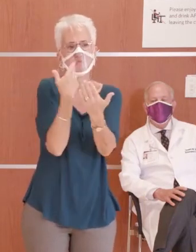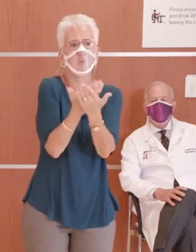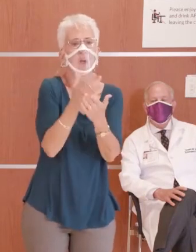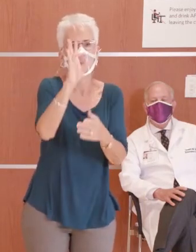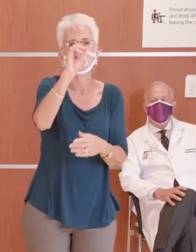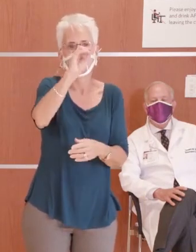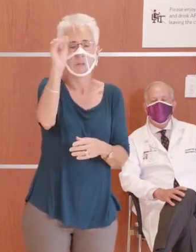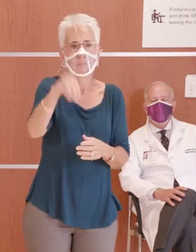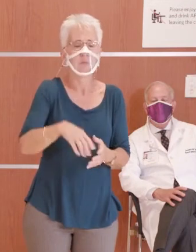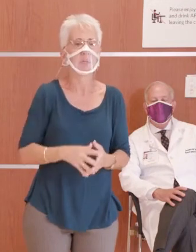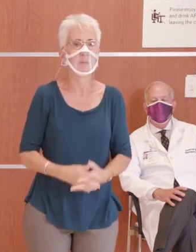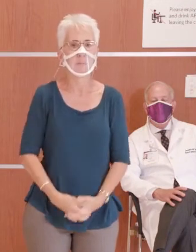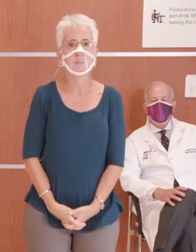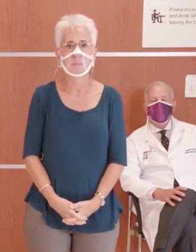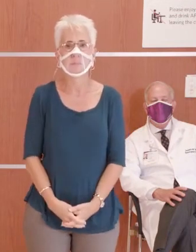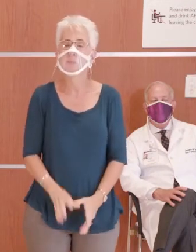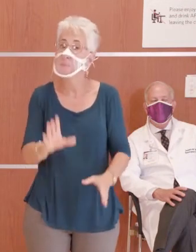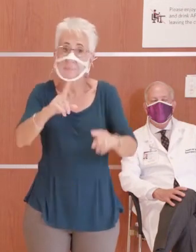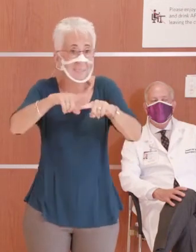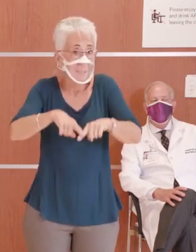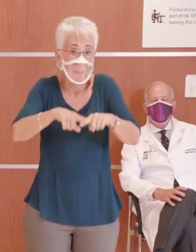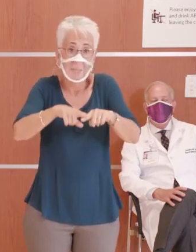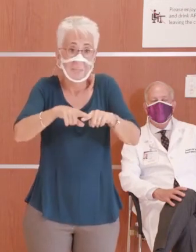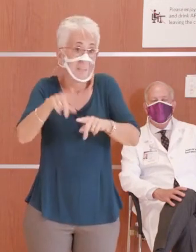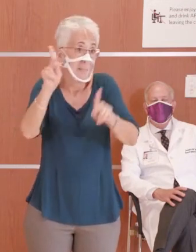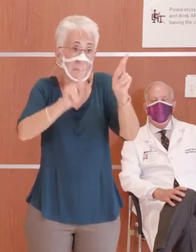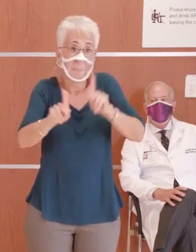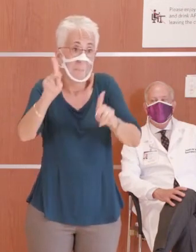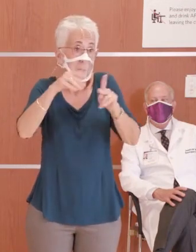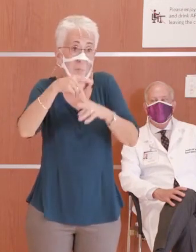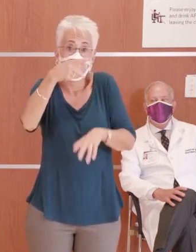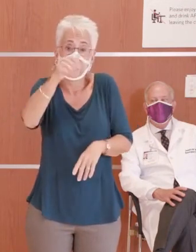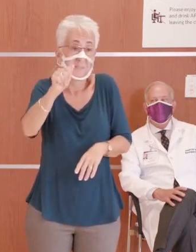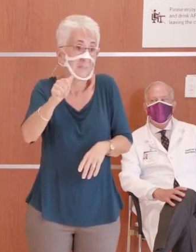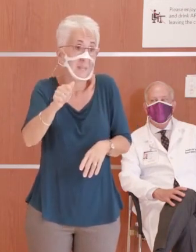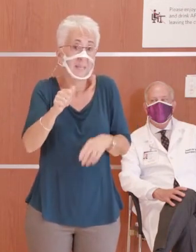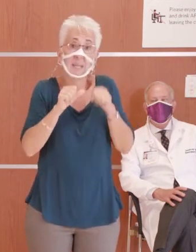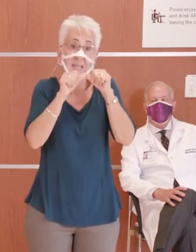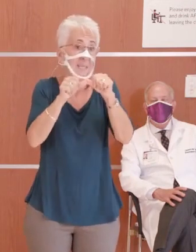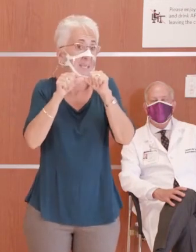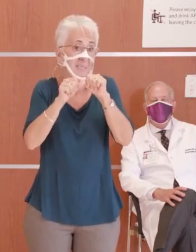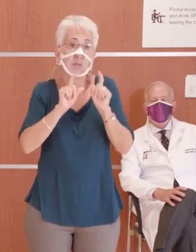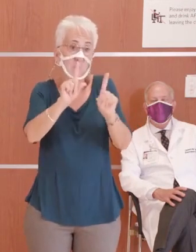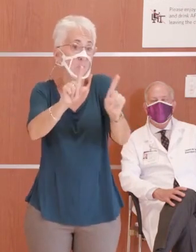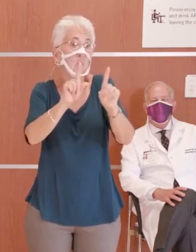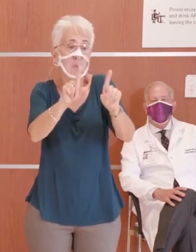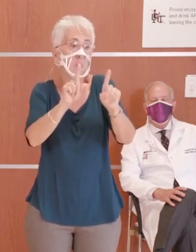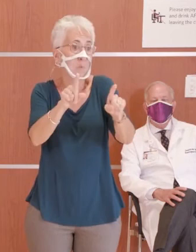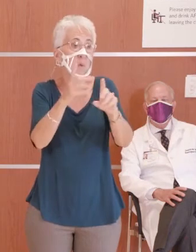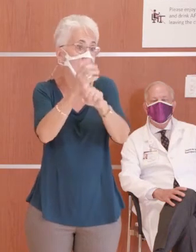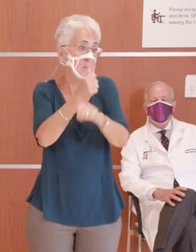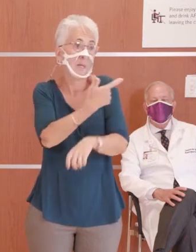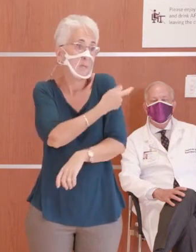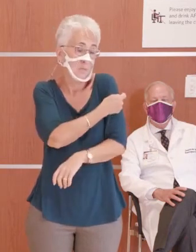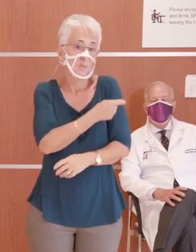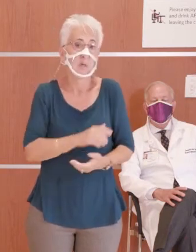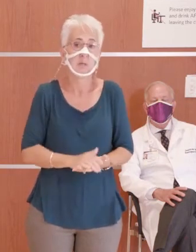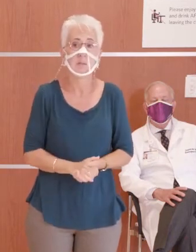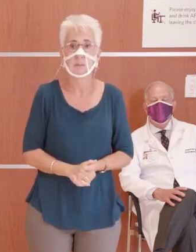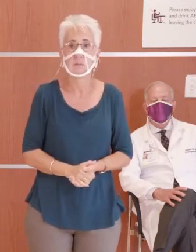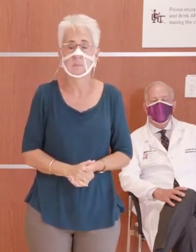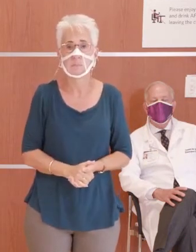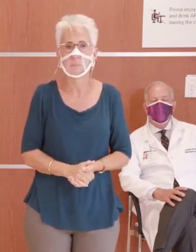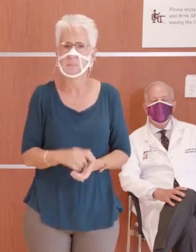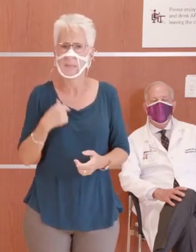70% mark. It really depends on Pennsylvanians continuing at the rate that we've had to get that vaccination done.